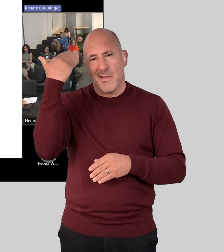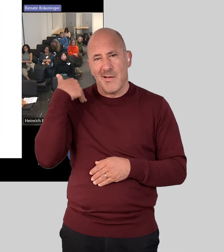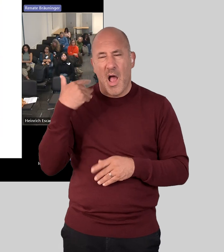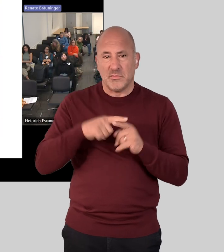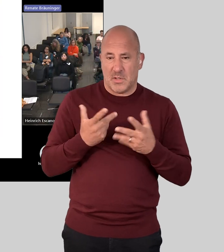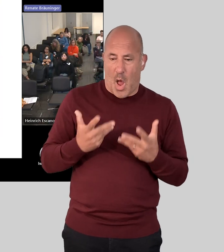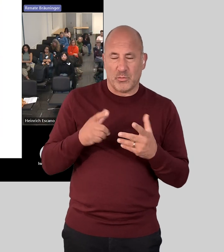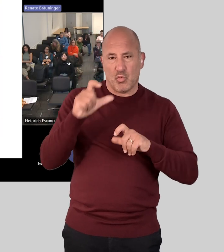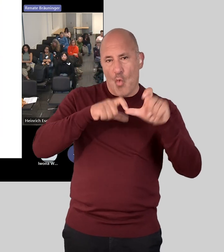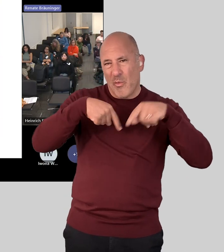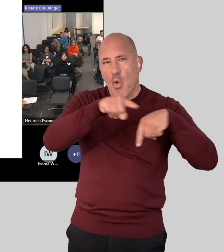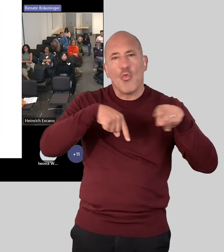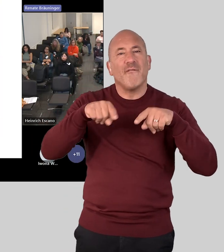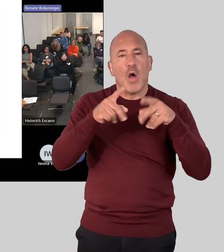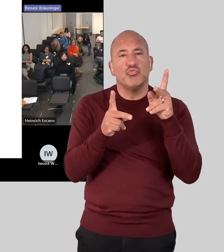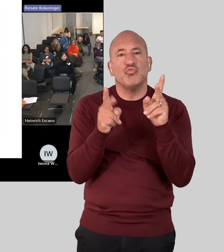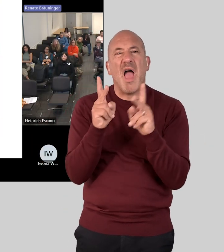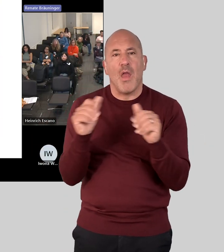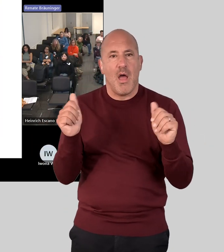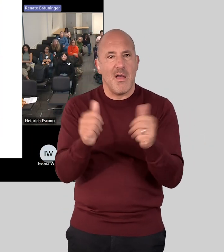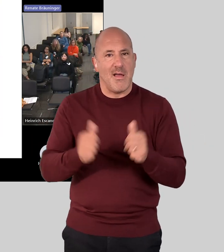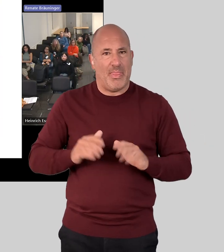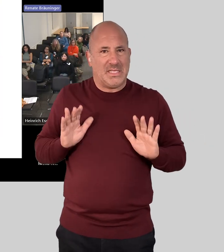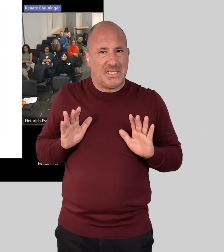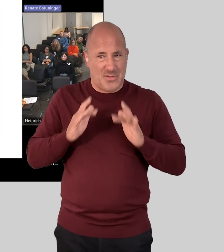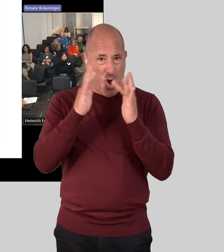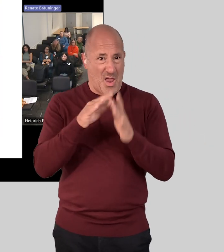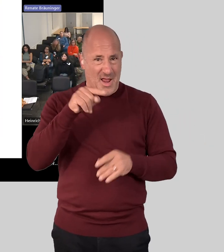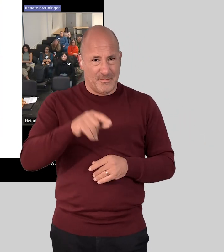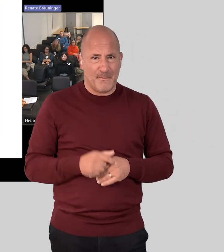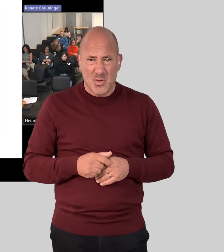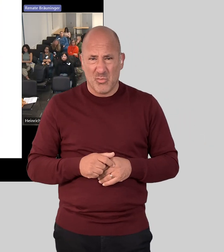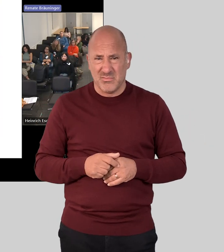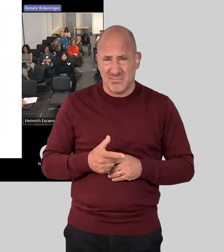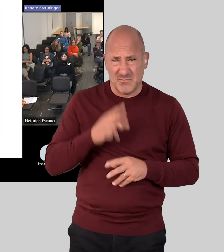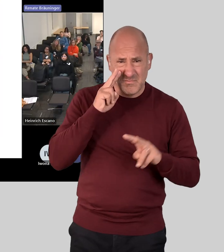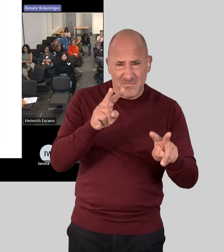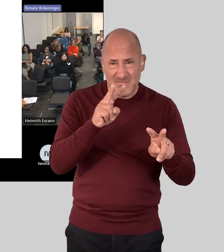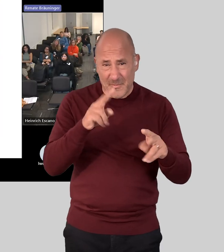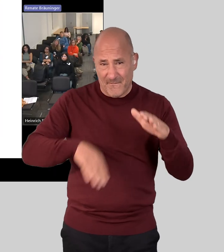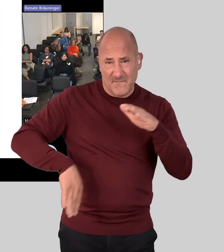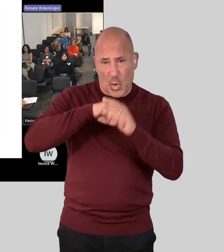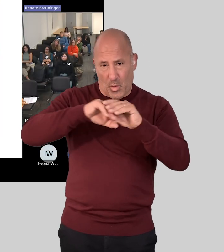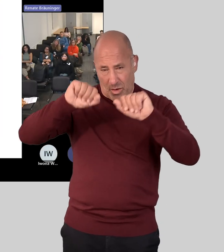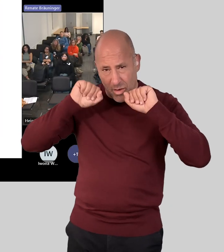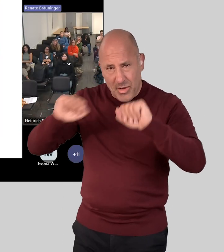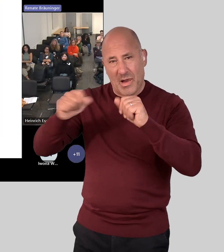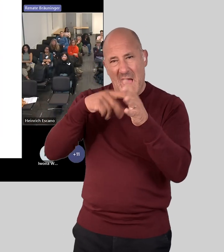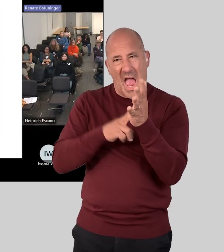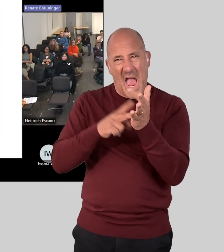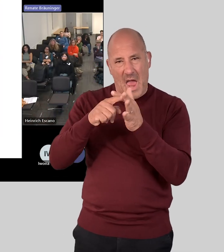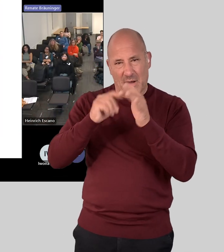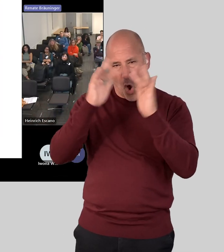mainly trailers of past and current choreographies online. So it's very hard to find for a long time period an